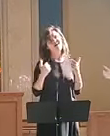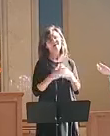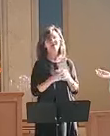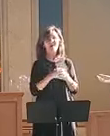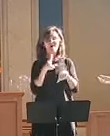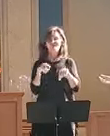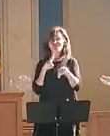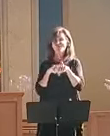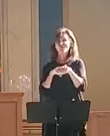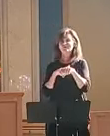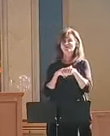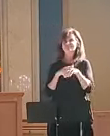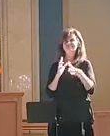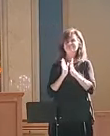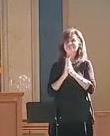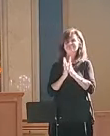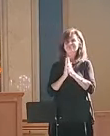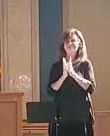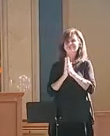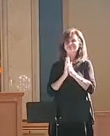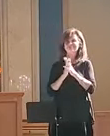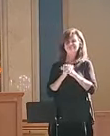Of course.